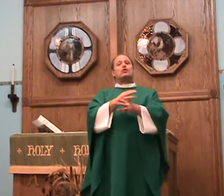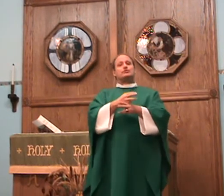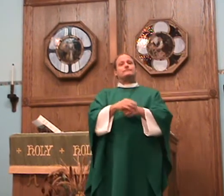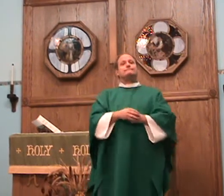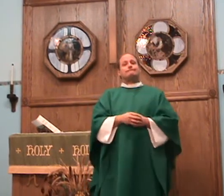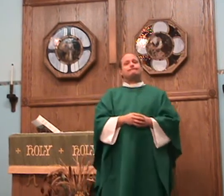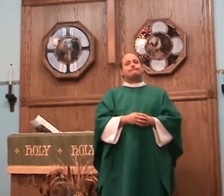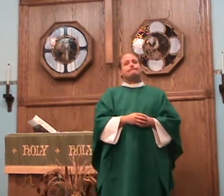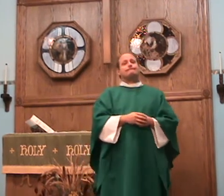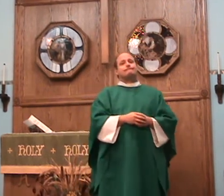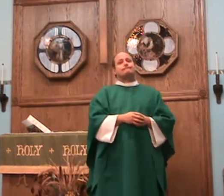world.